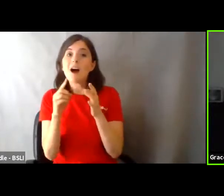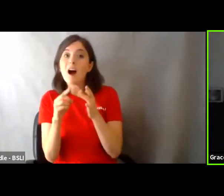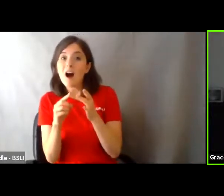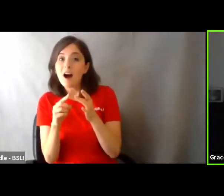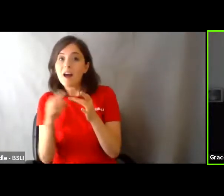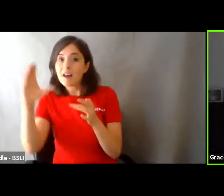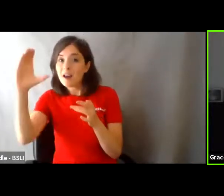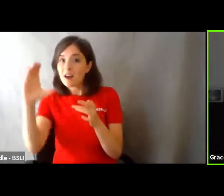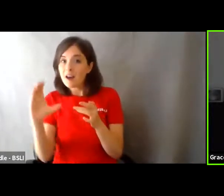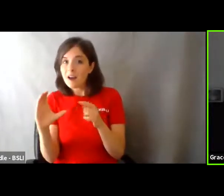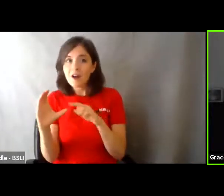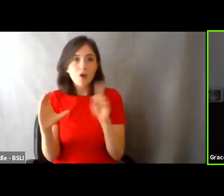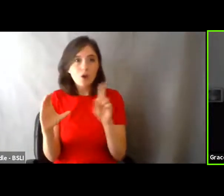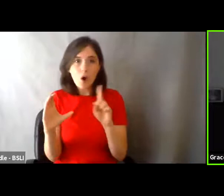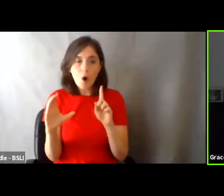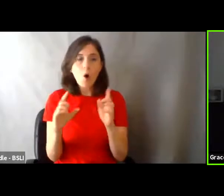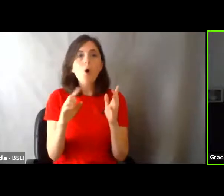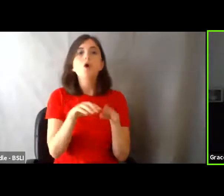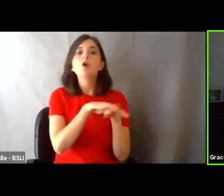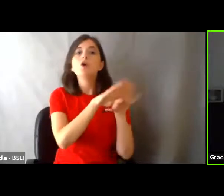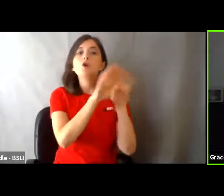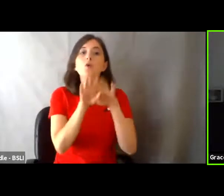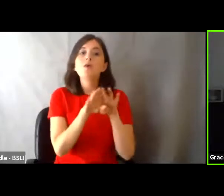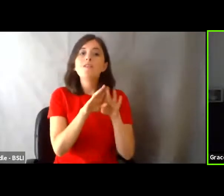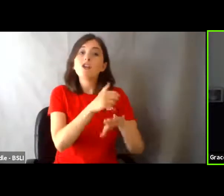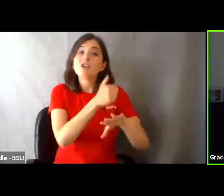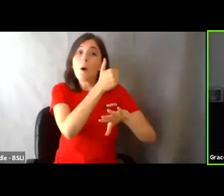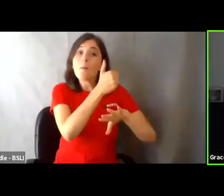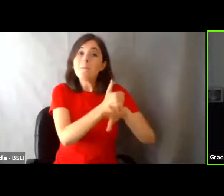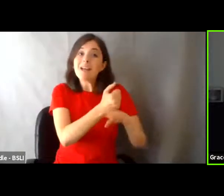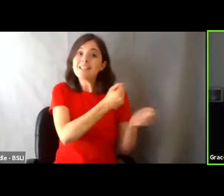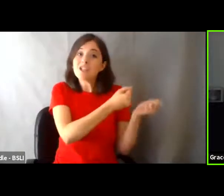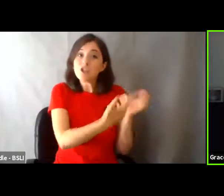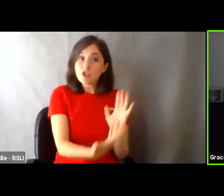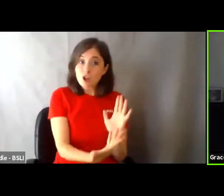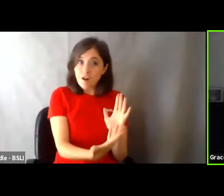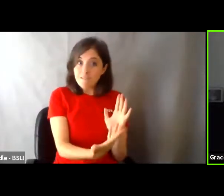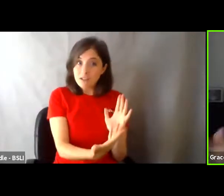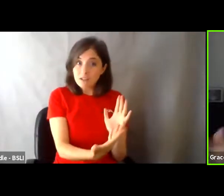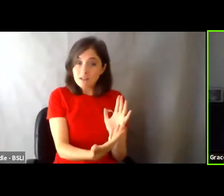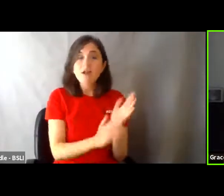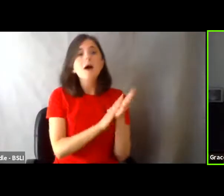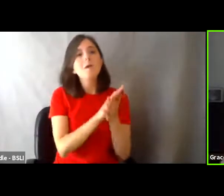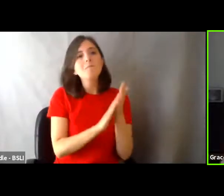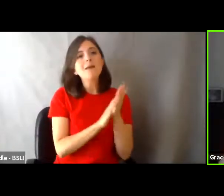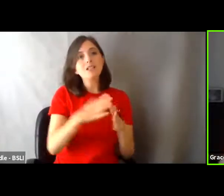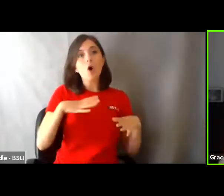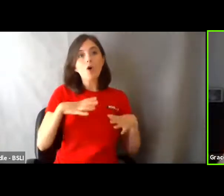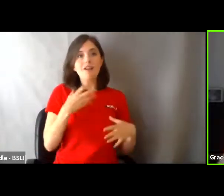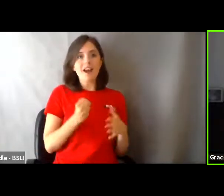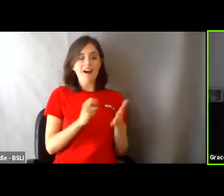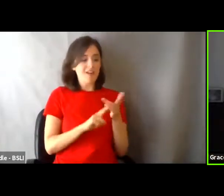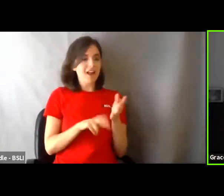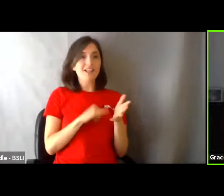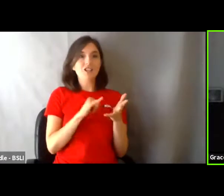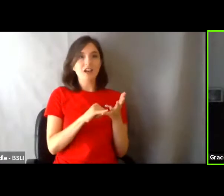the model of the NHS to everything that the human beings need to survive, to all the means of subsistence,